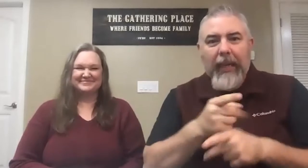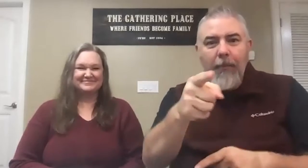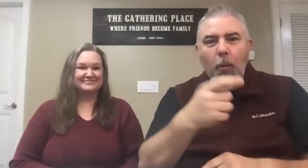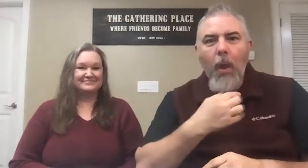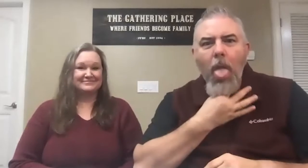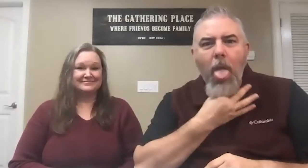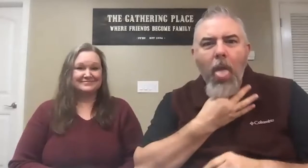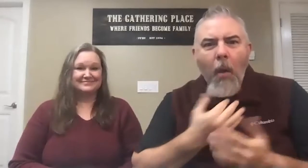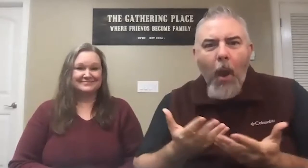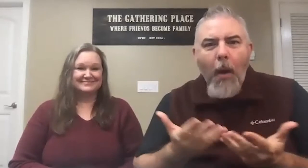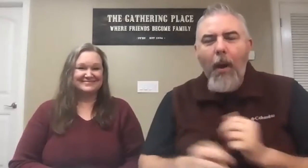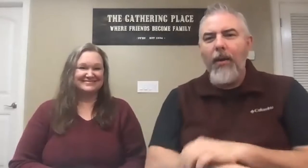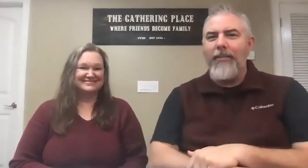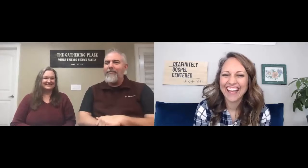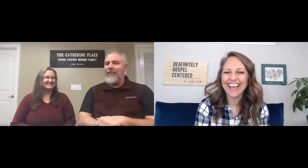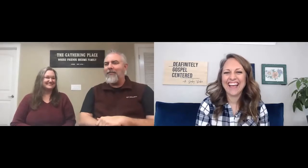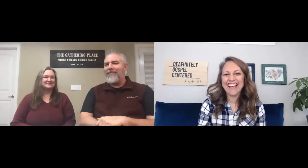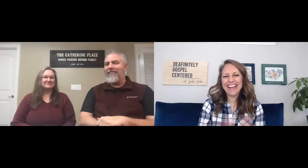later, to keep you curious.